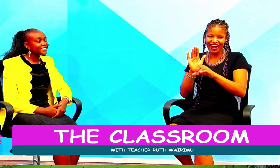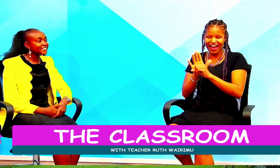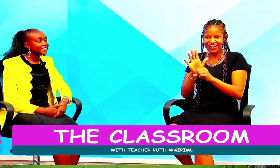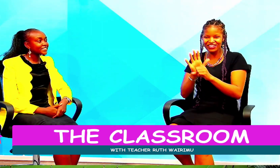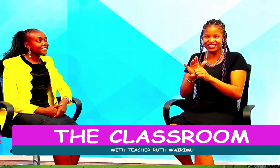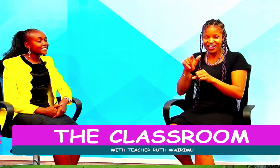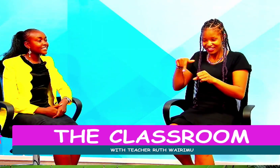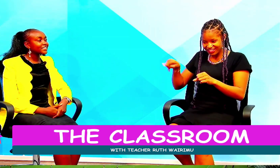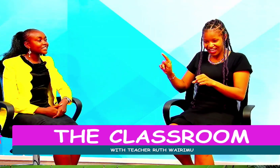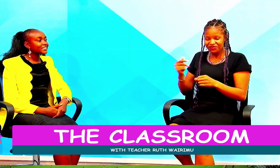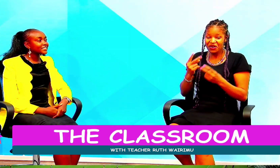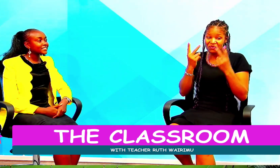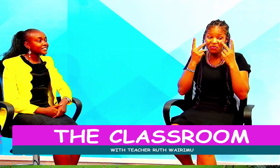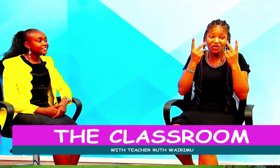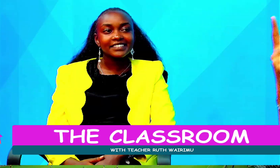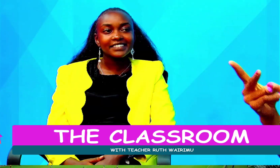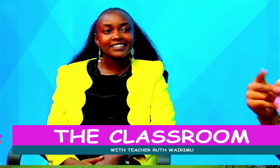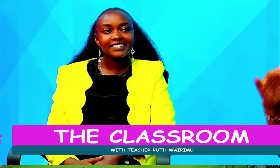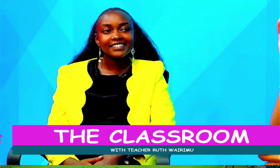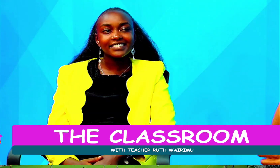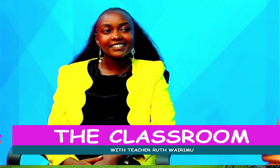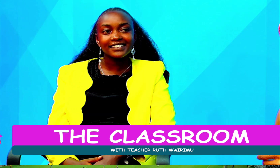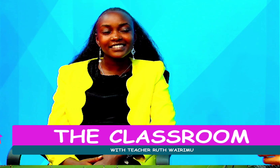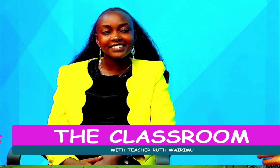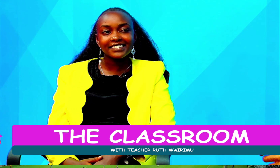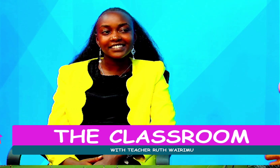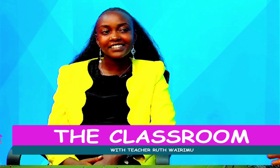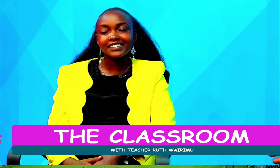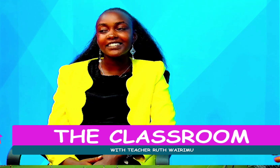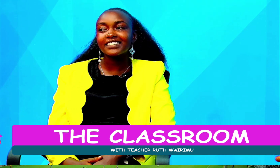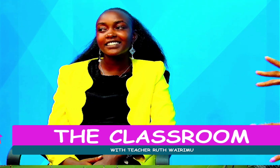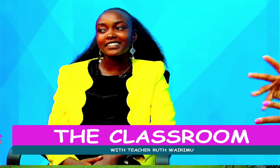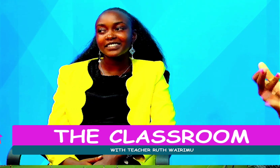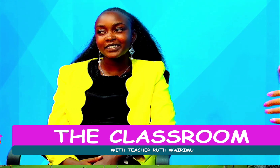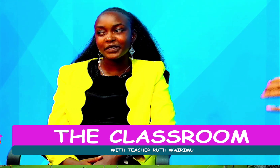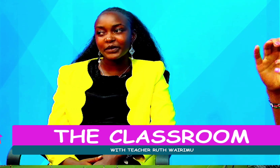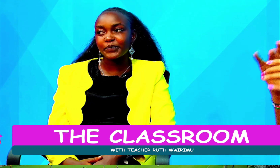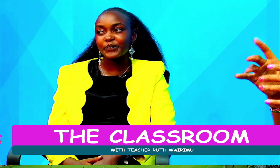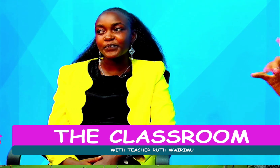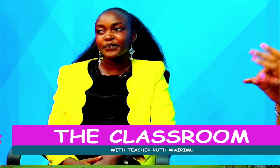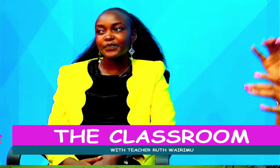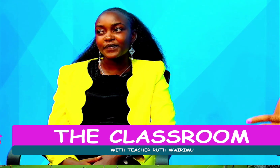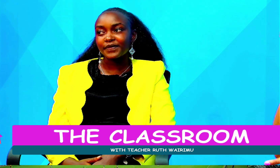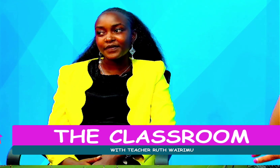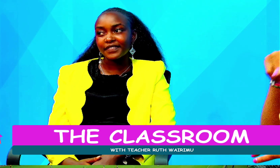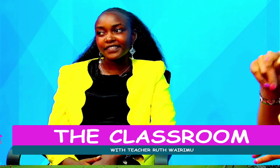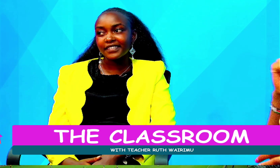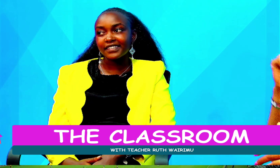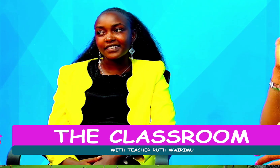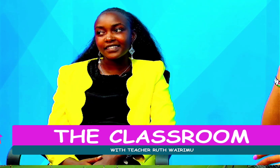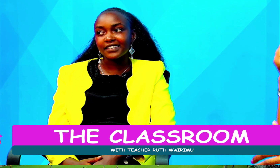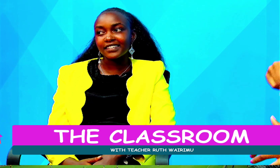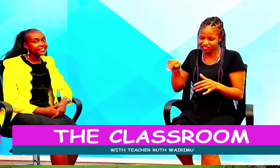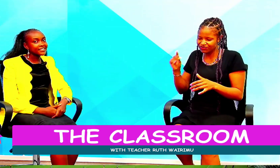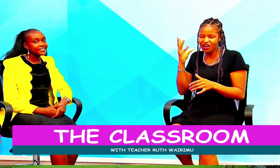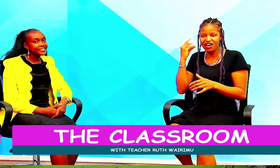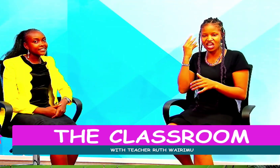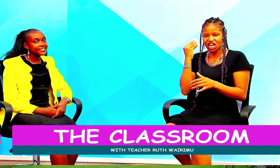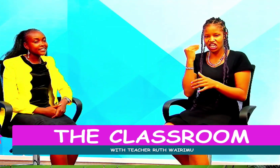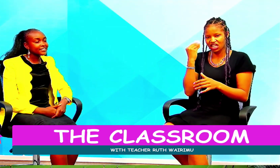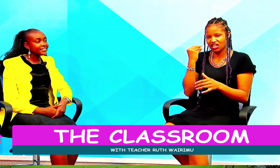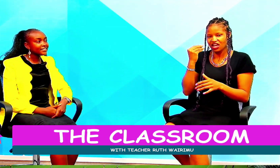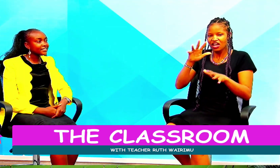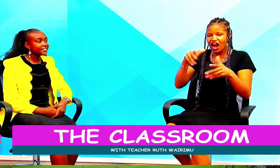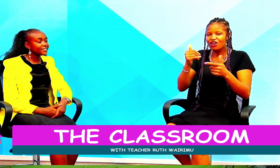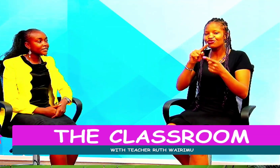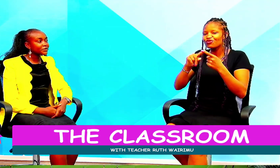Wow, I'm so excited to hear that, because she saw her cousin, as she stated, who was deaf and who